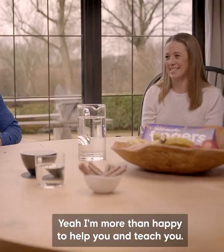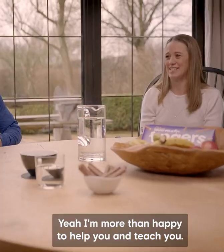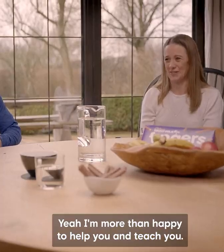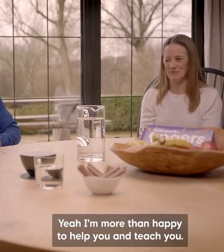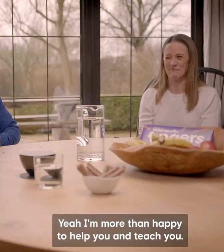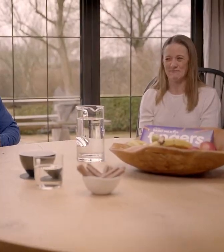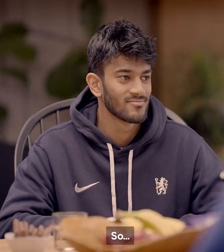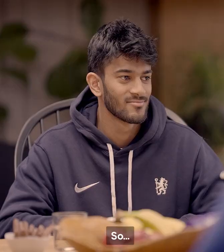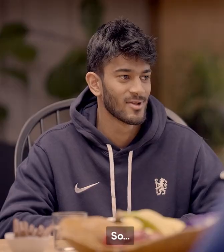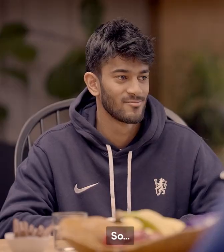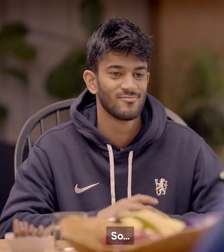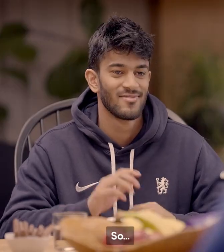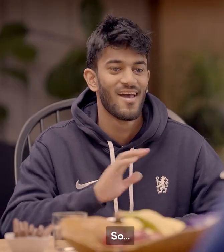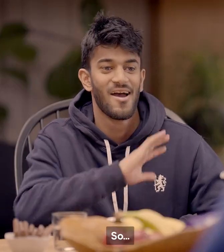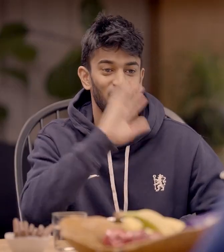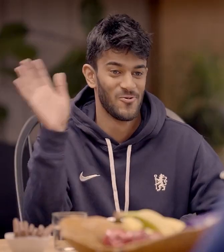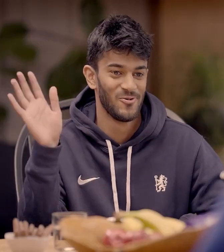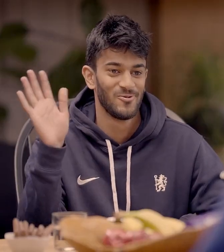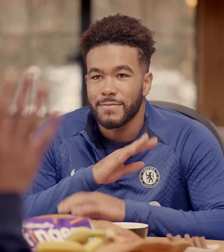to teach you. So, do you want to show? So, hello,